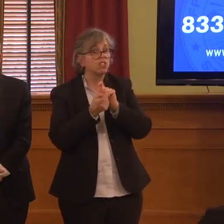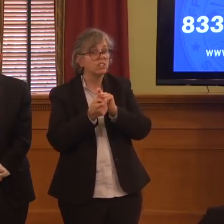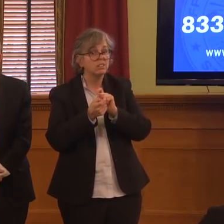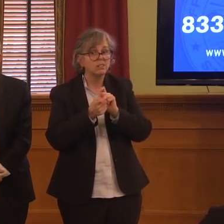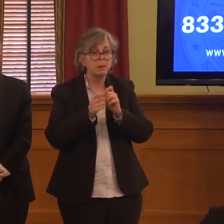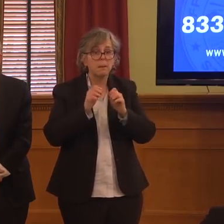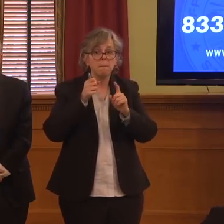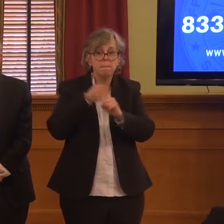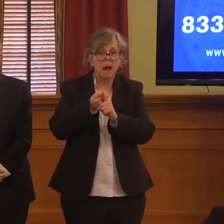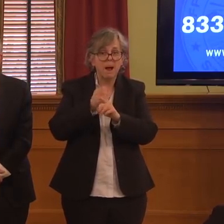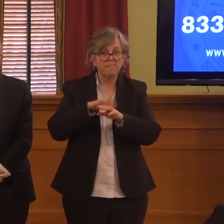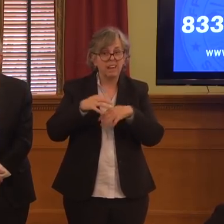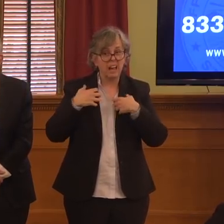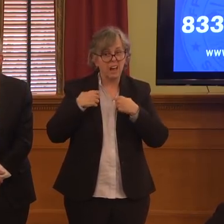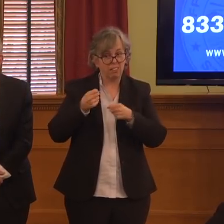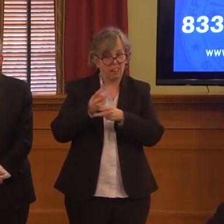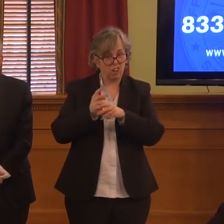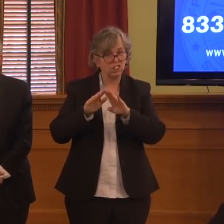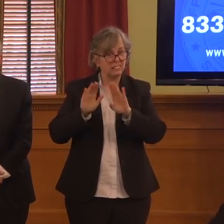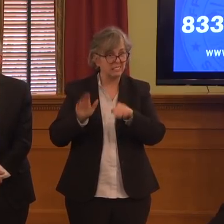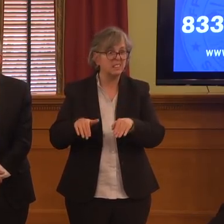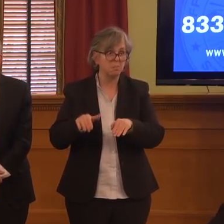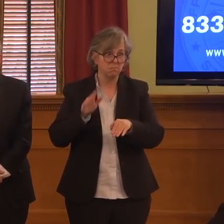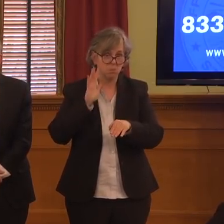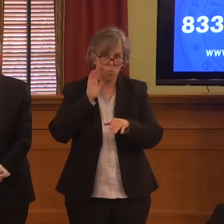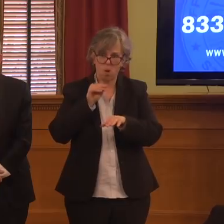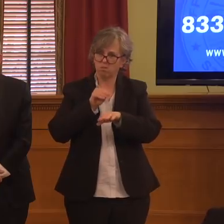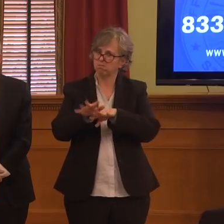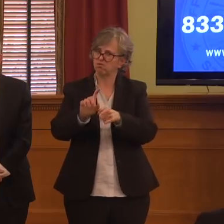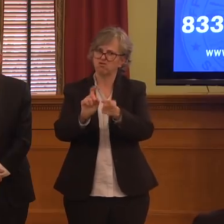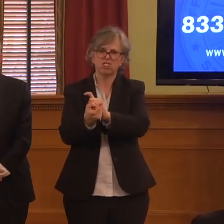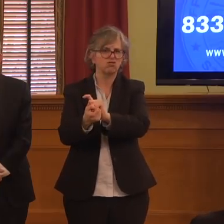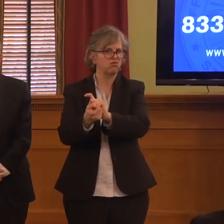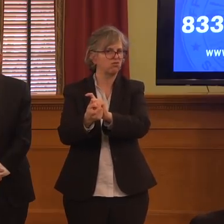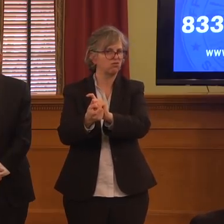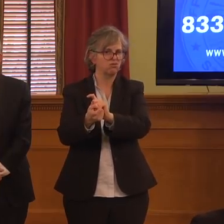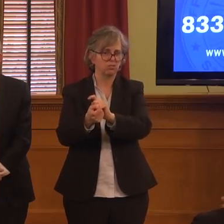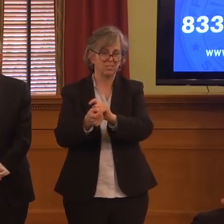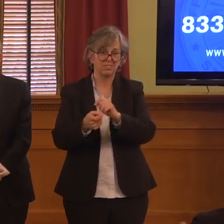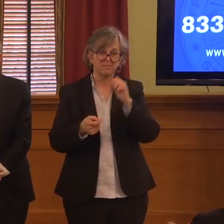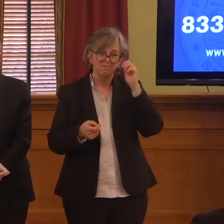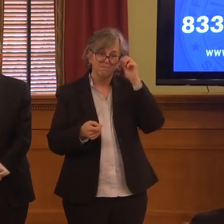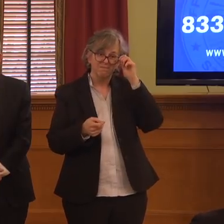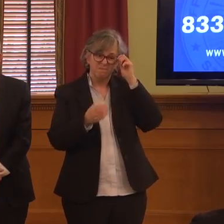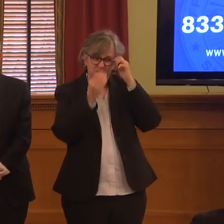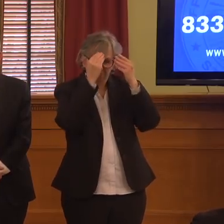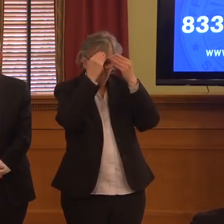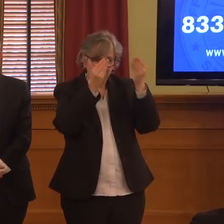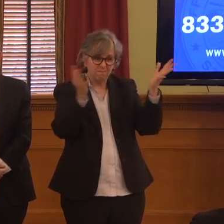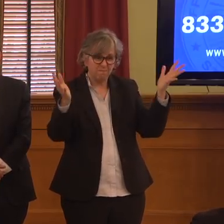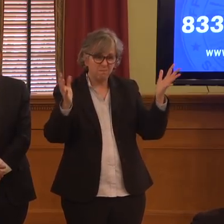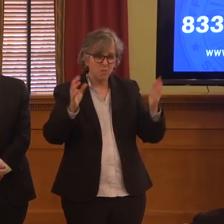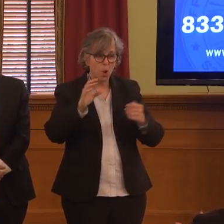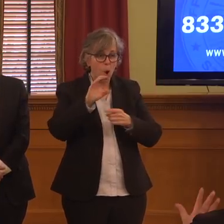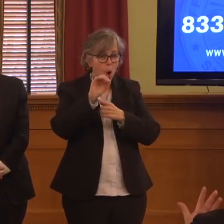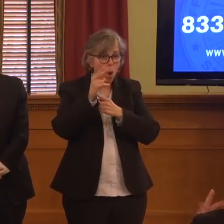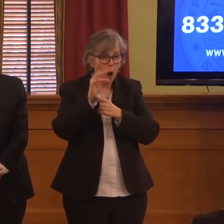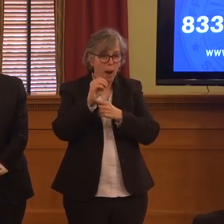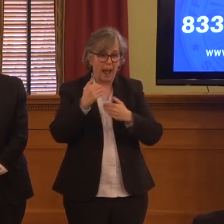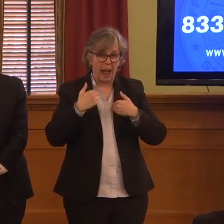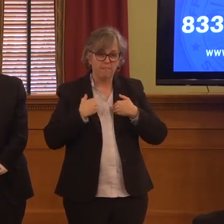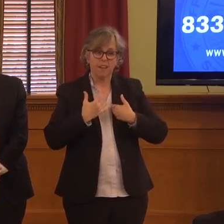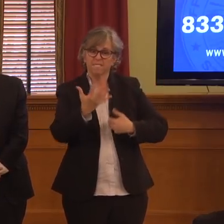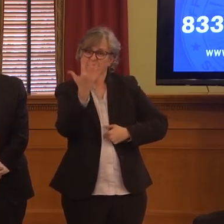First of all, we do have 5 positive cases. As the governor mentioned, our 5th case